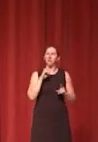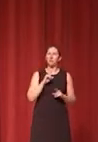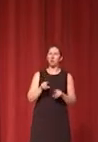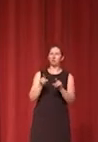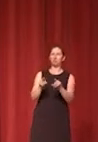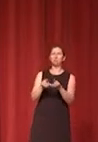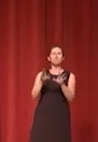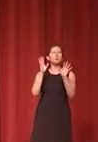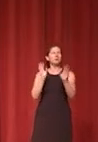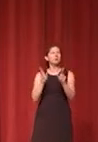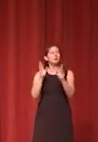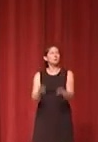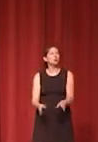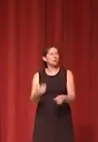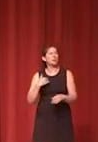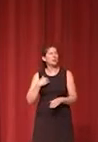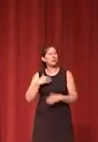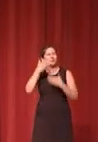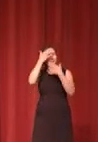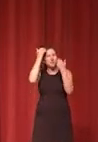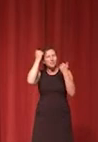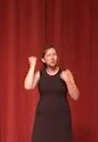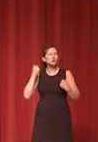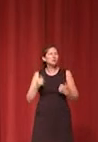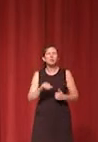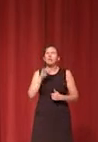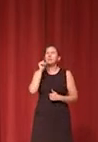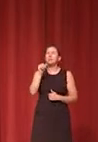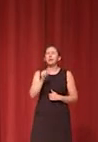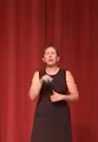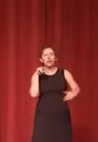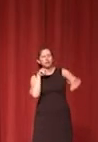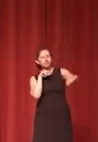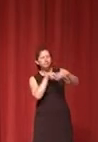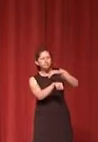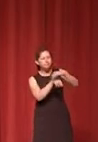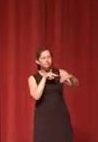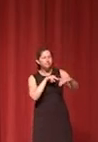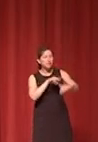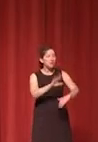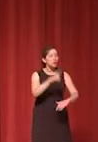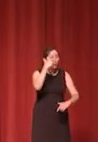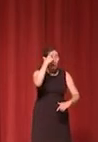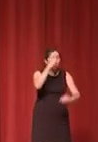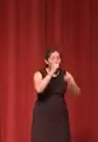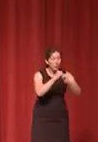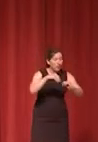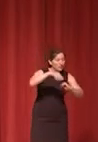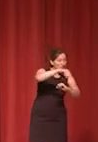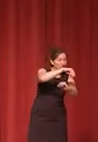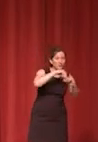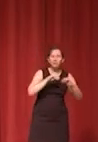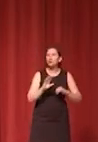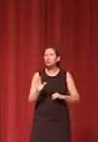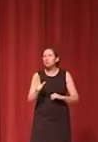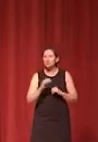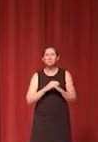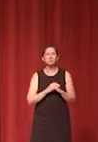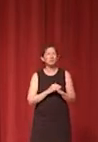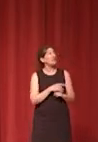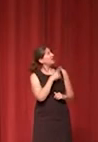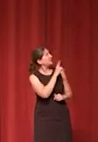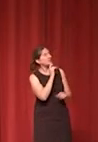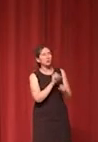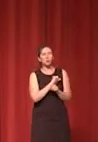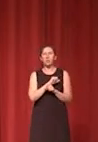So there's no brain scans up there or special blood tests or anything. This is what we see in the person. And the person sitting in front